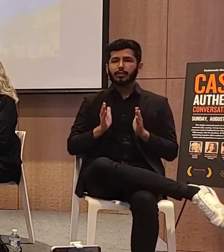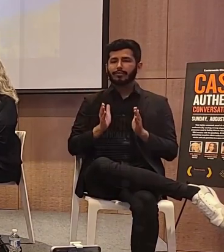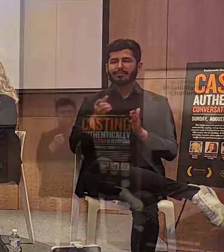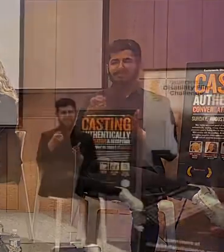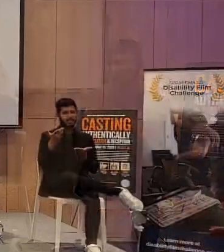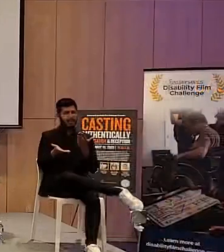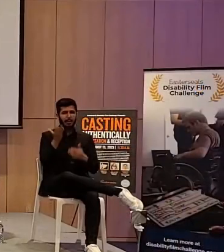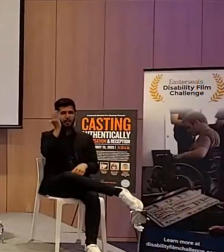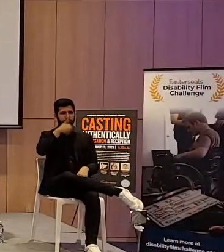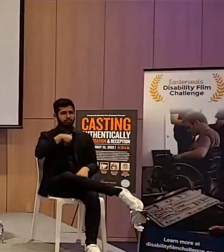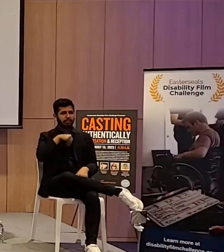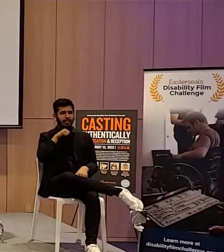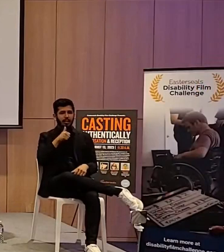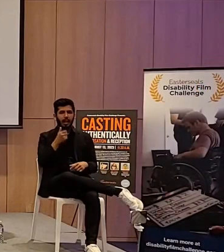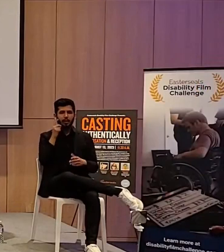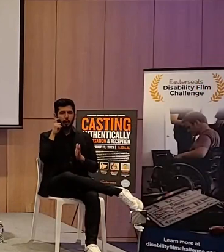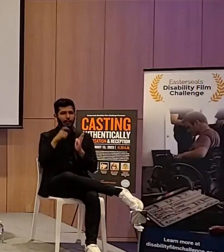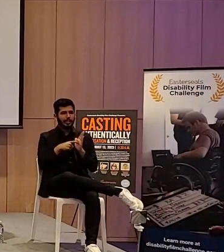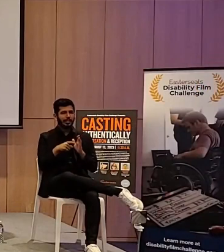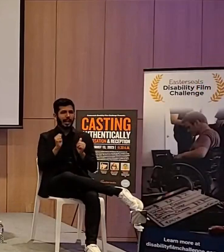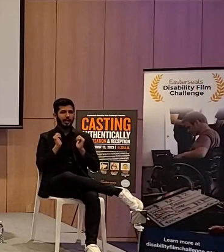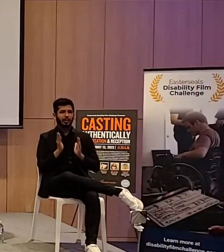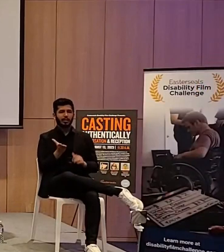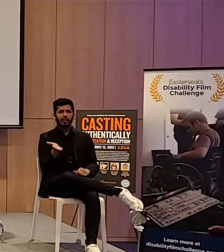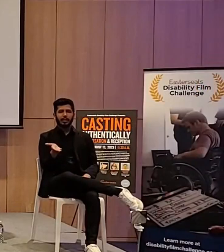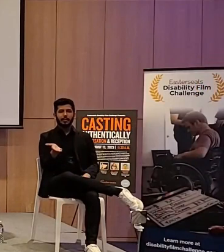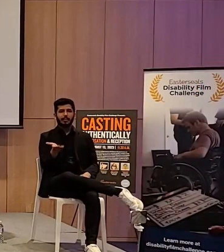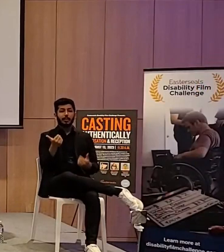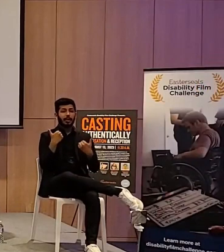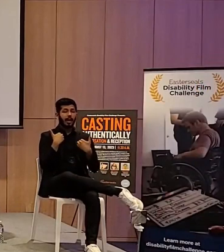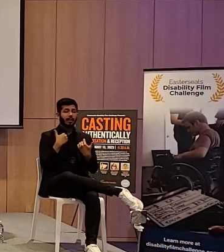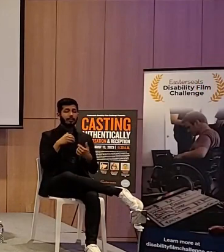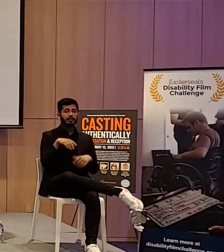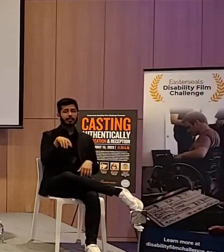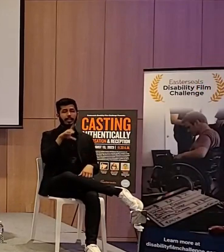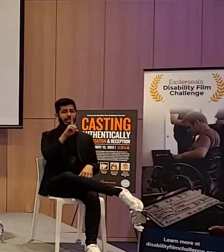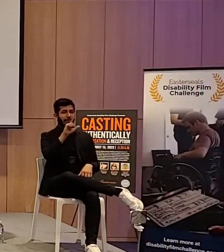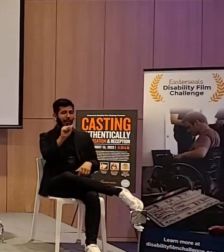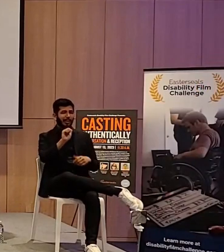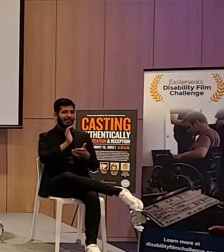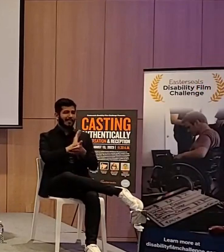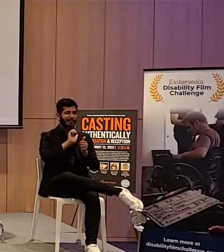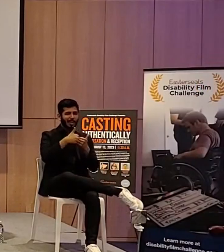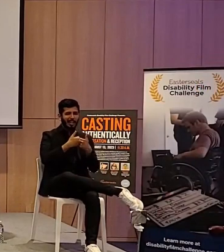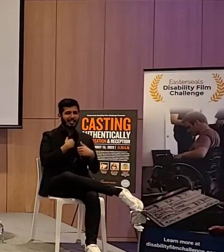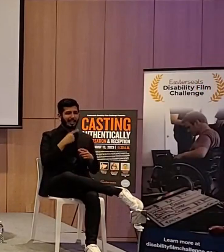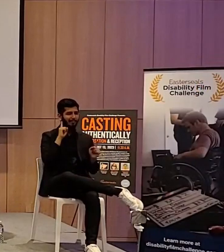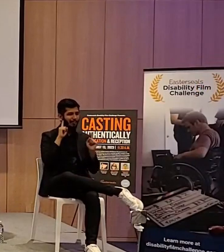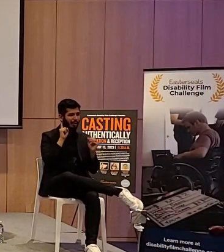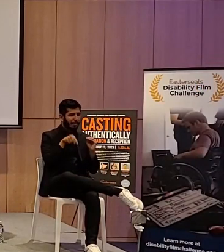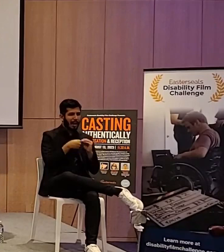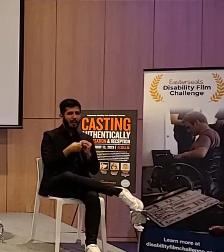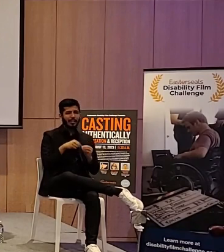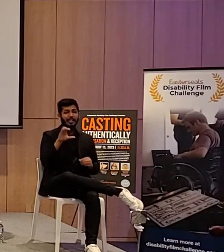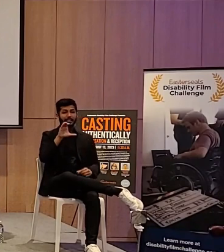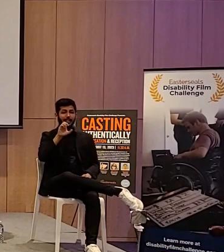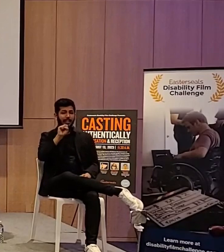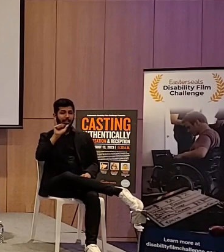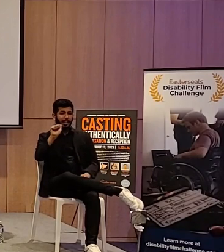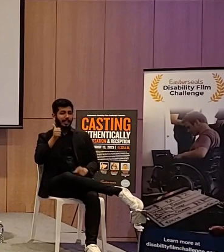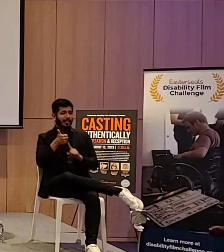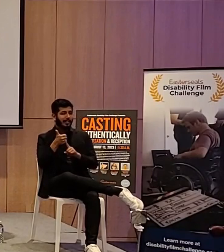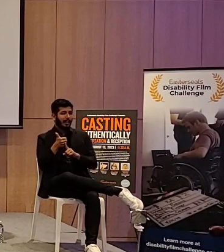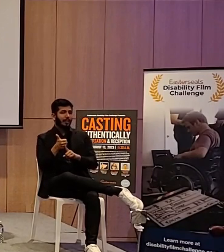radar. There's this Entertainment Disability Film Challenge I keep hearing about. There's the CSA itself. There's social